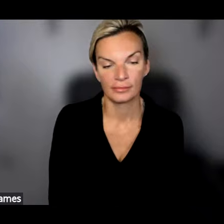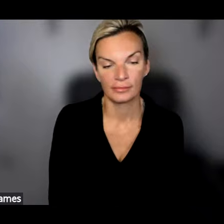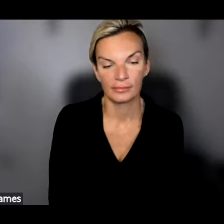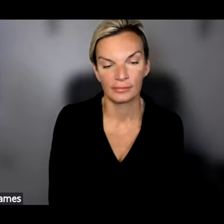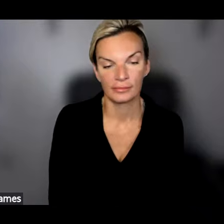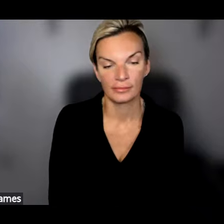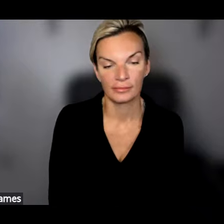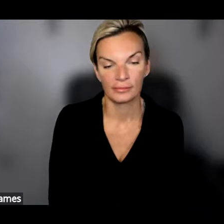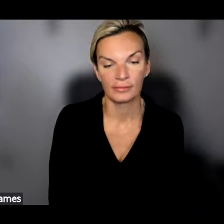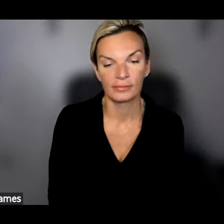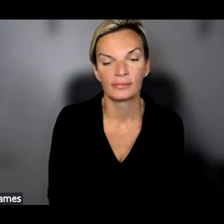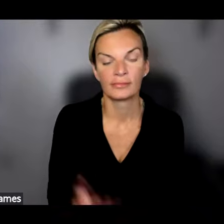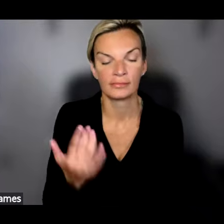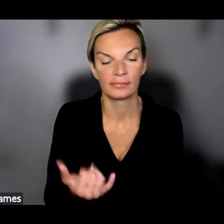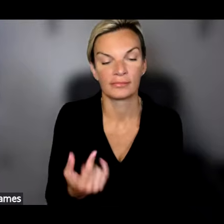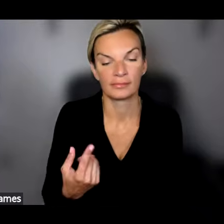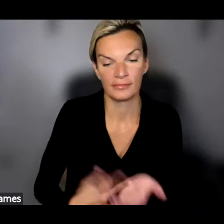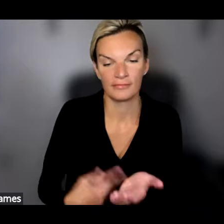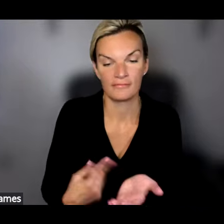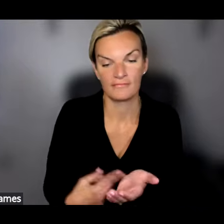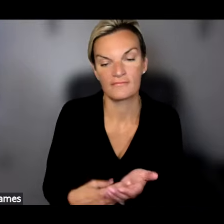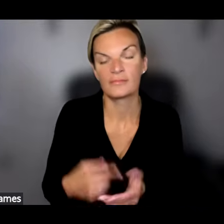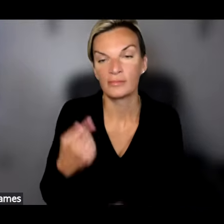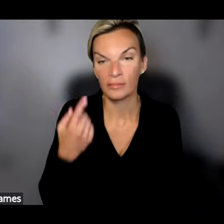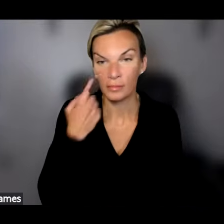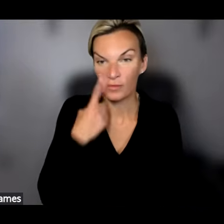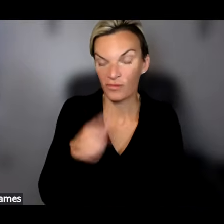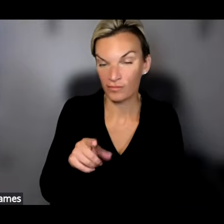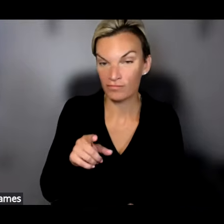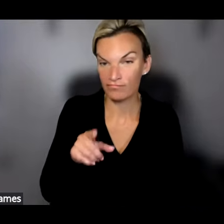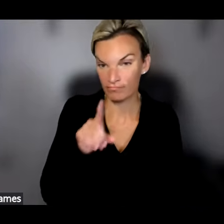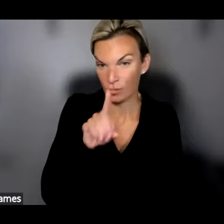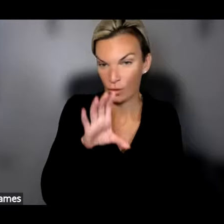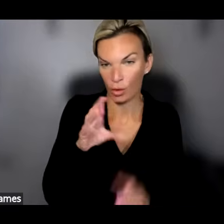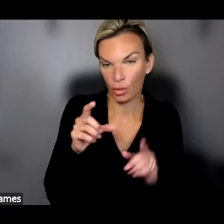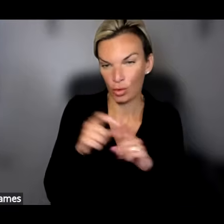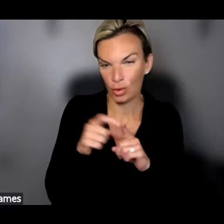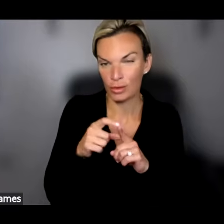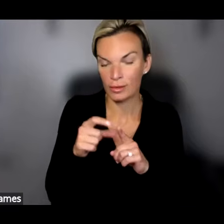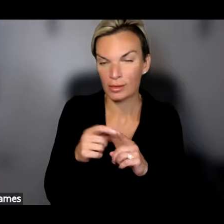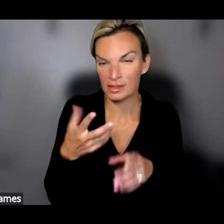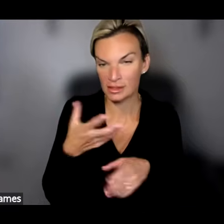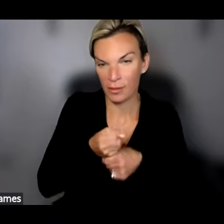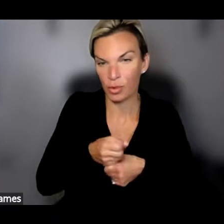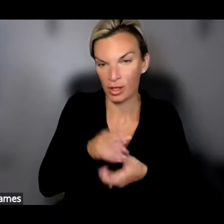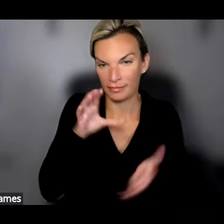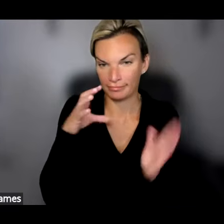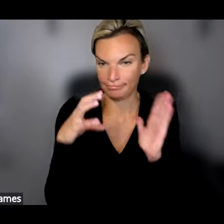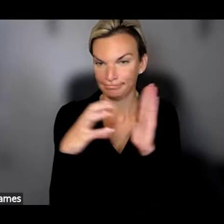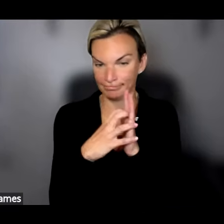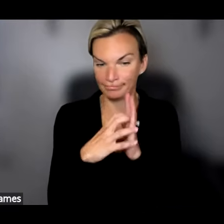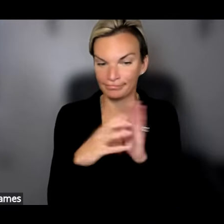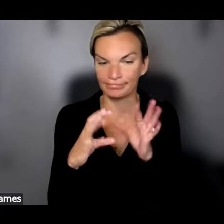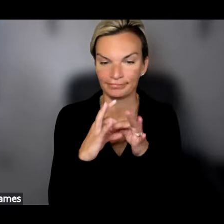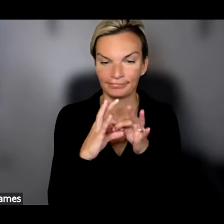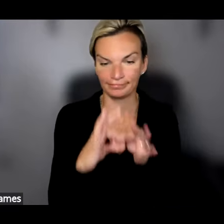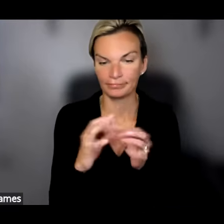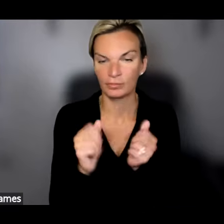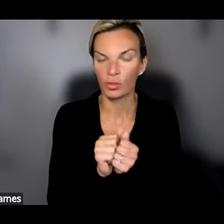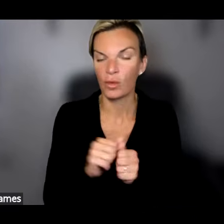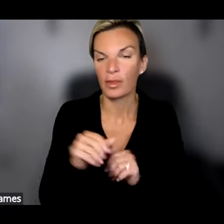for money out of politics. And Director Brader, I'd like it if you would read the language.